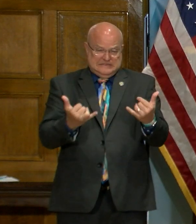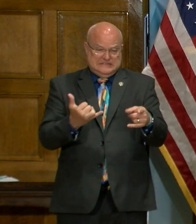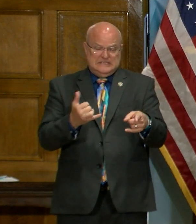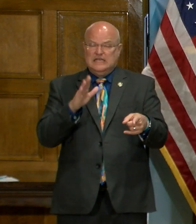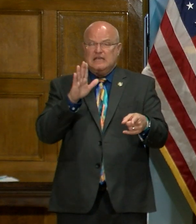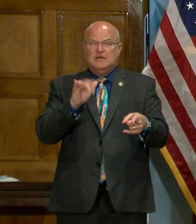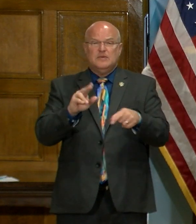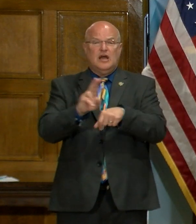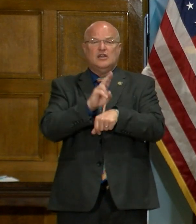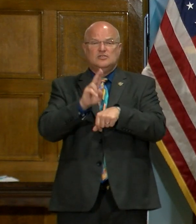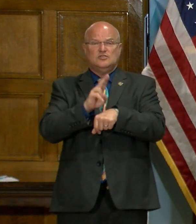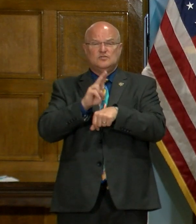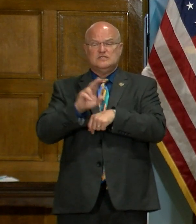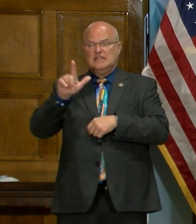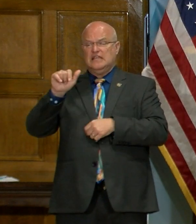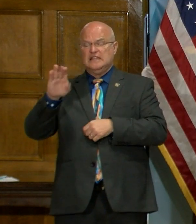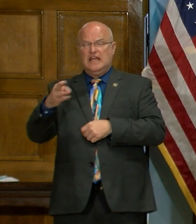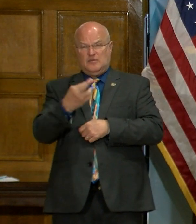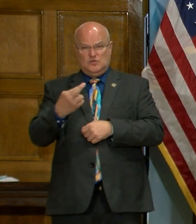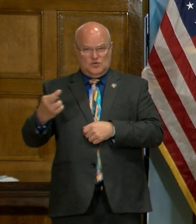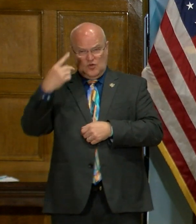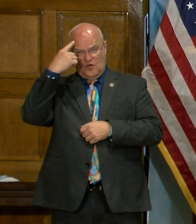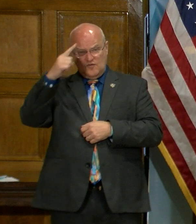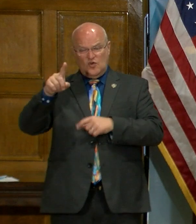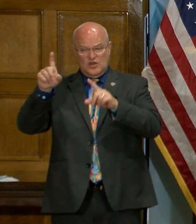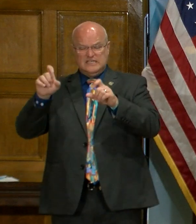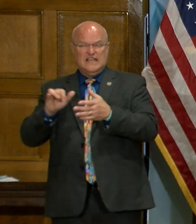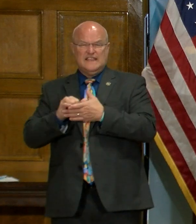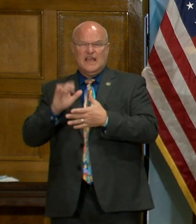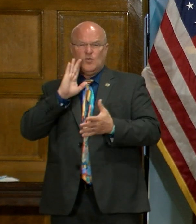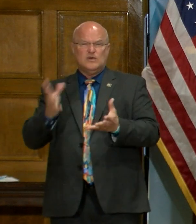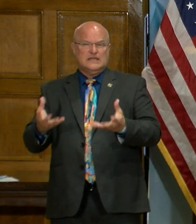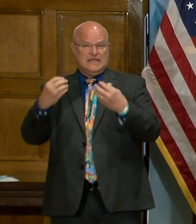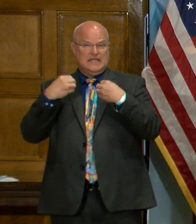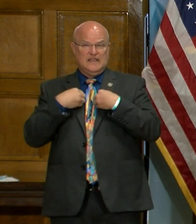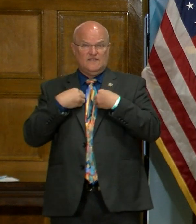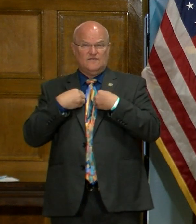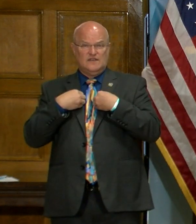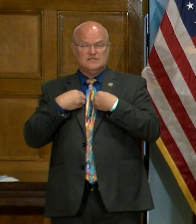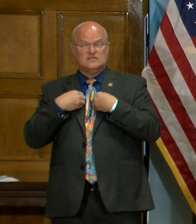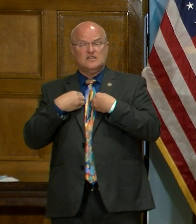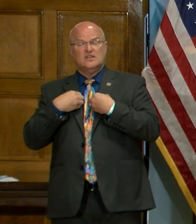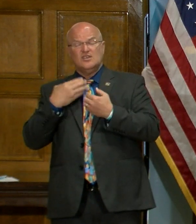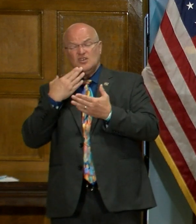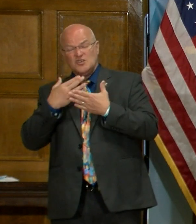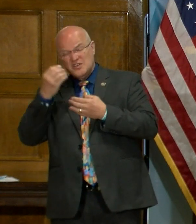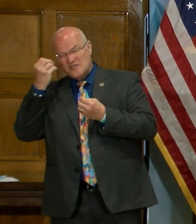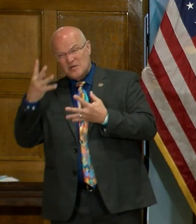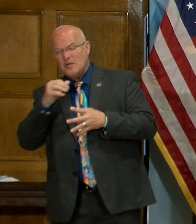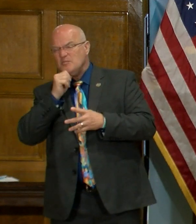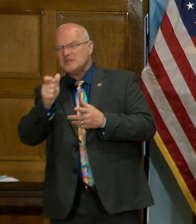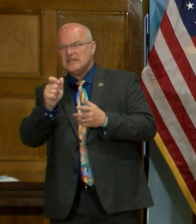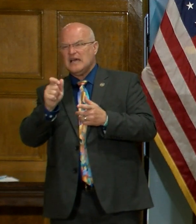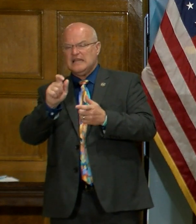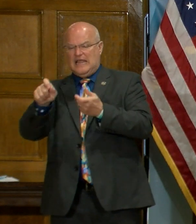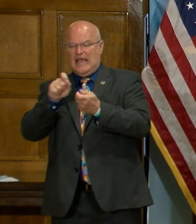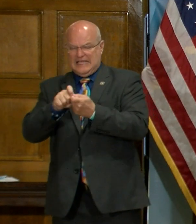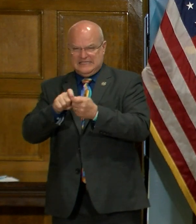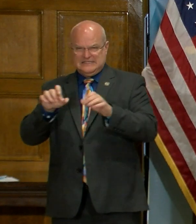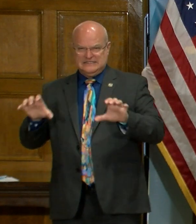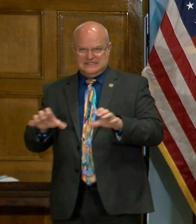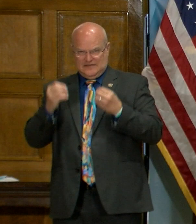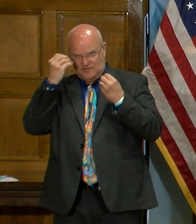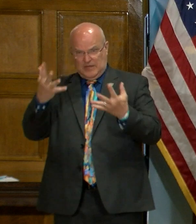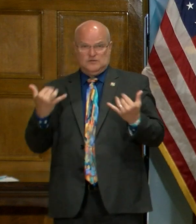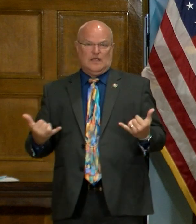by using laboratory resources for a test that will give us useful information but not actionable information at